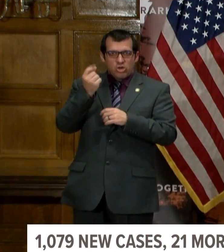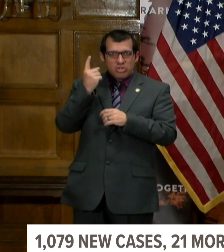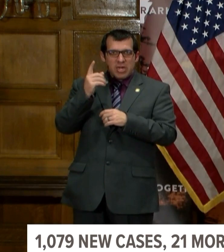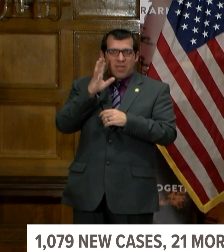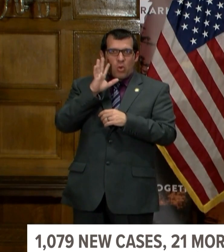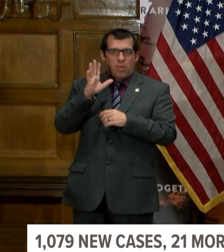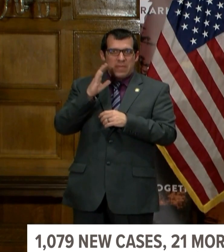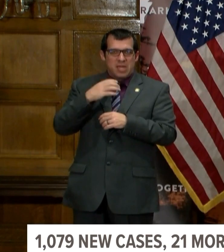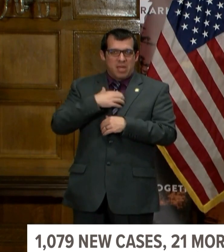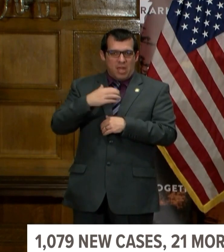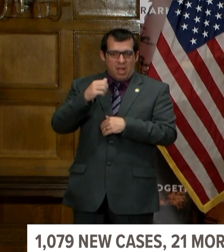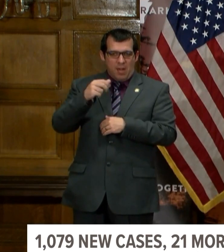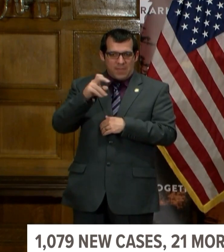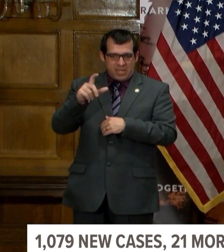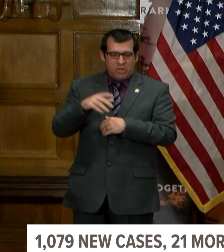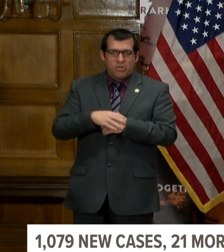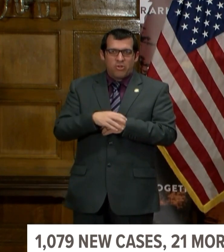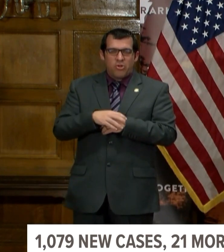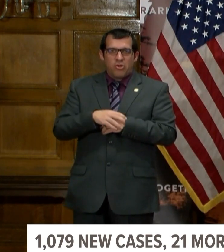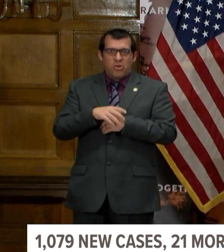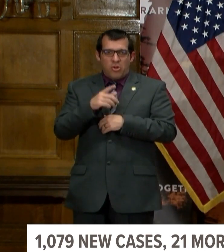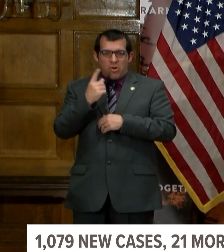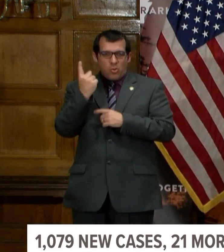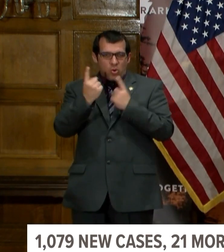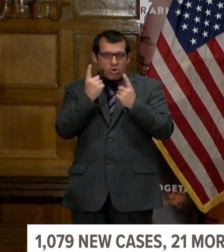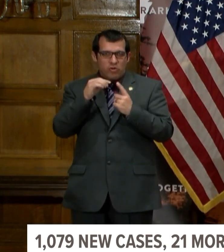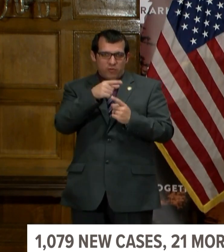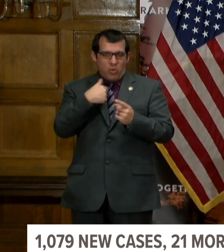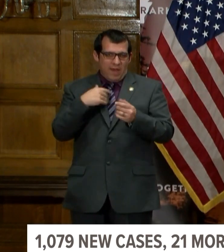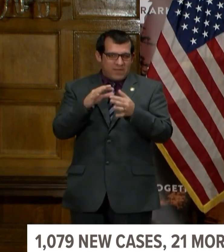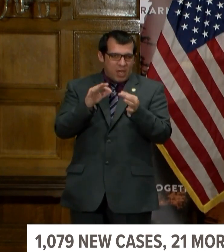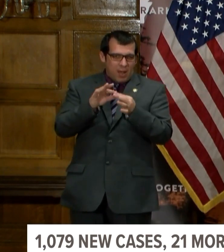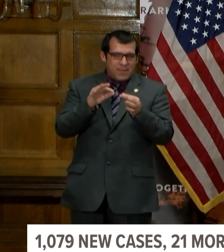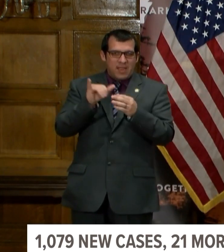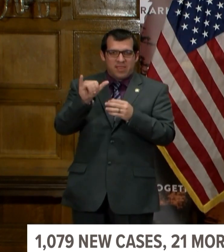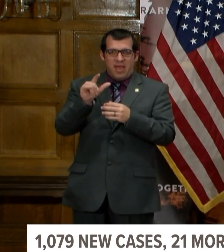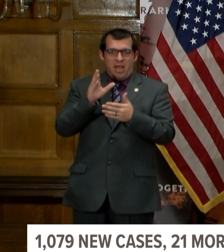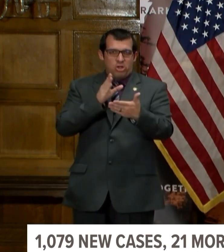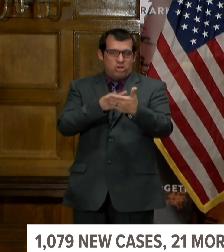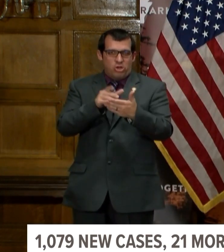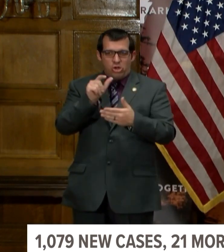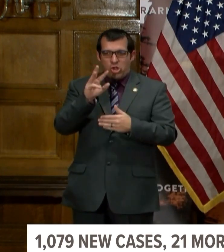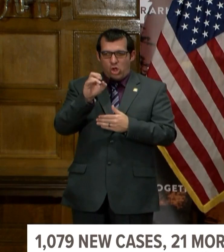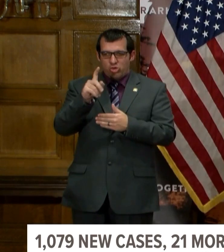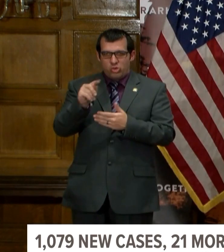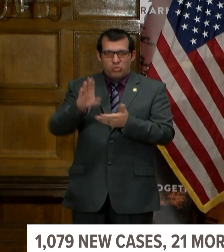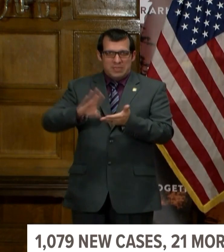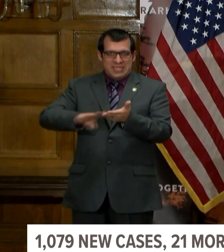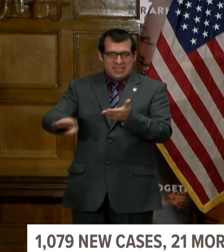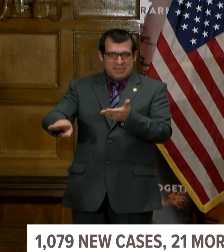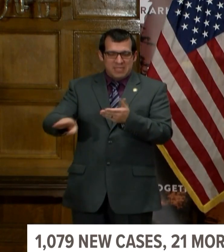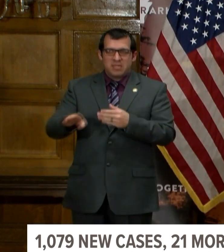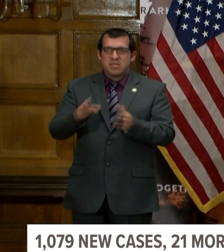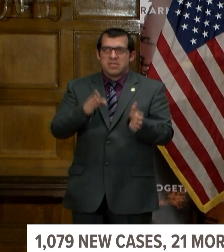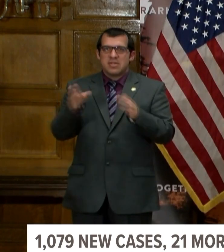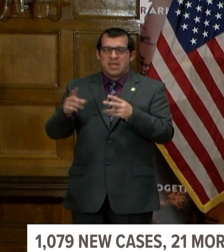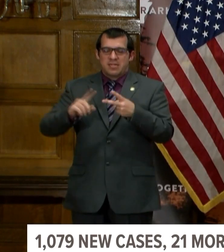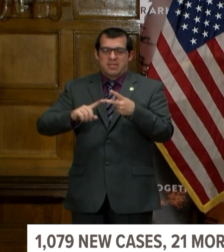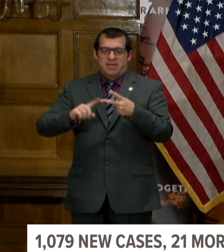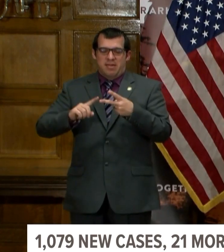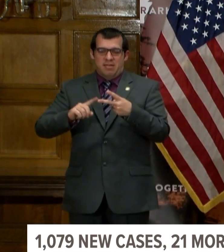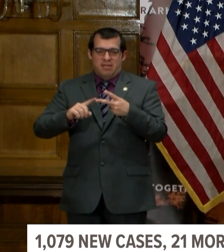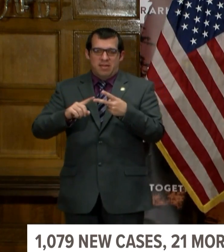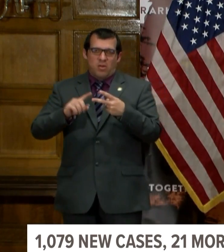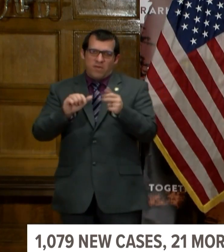be an appeal. First, wanted to see if you had a comment on the lawsuit being dismissed. And secondly,